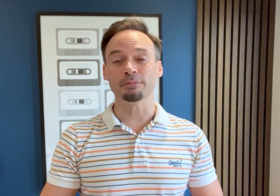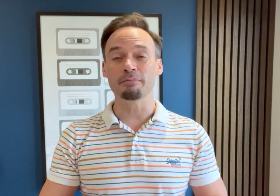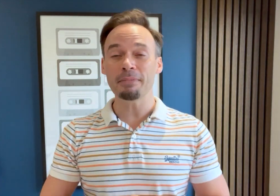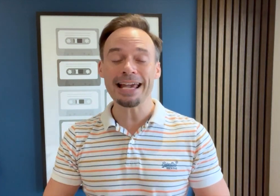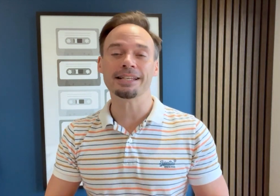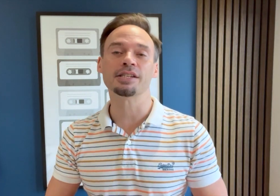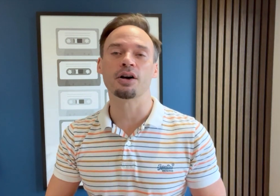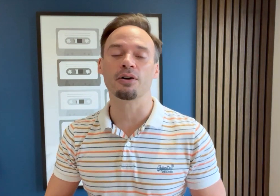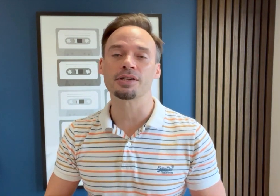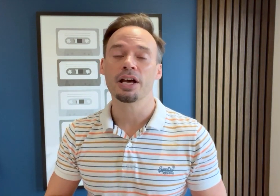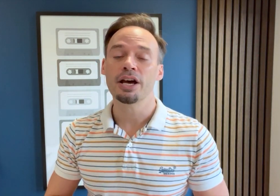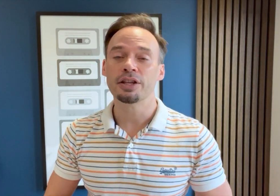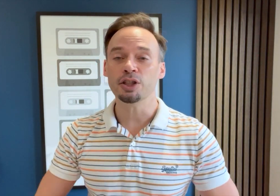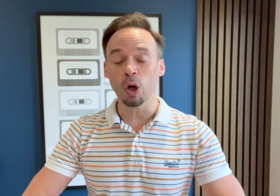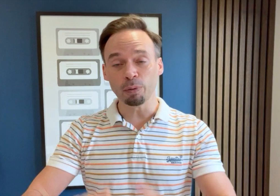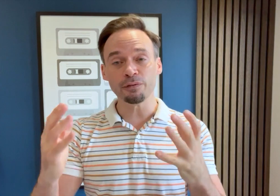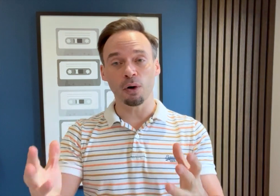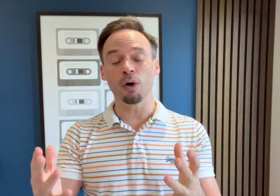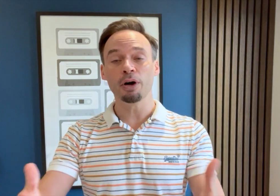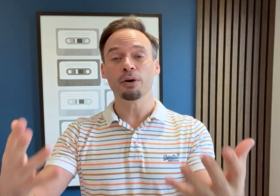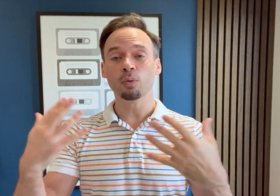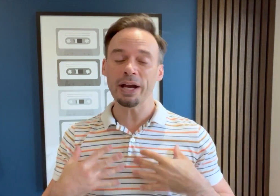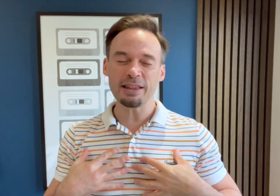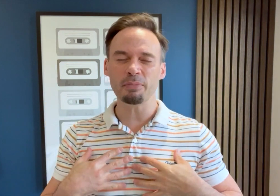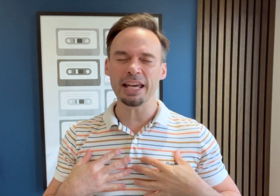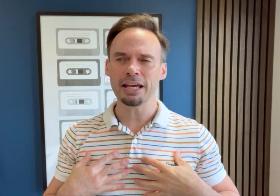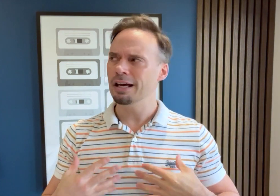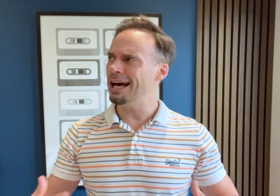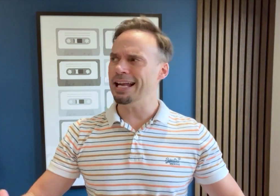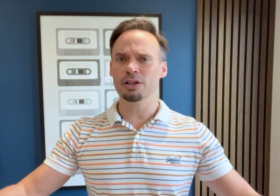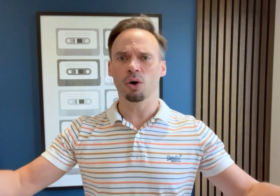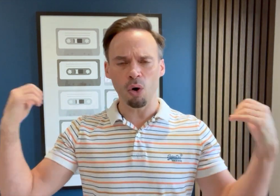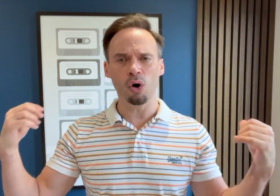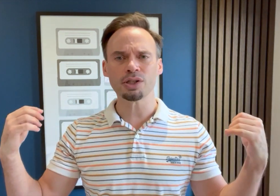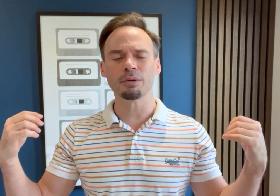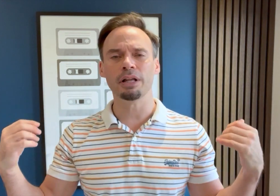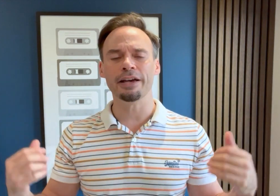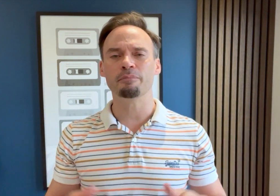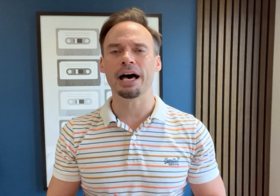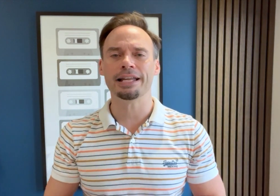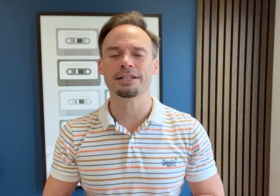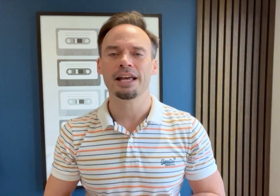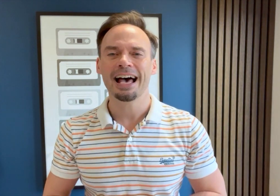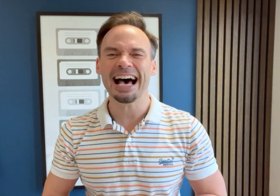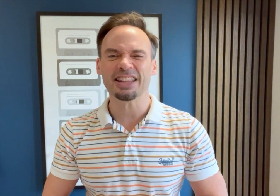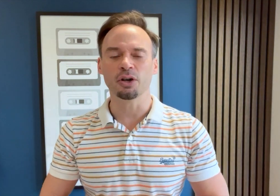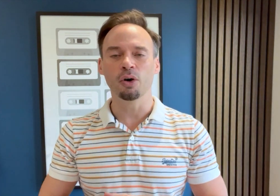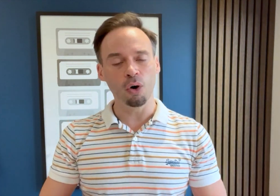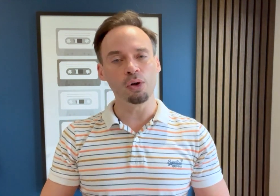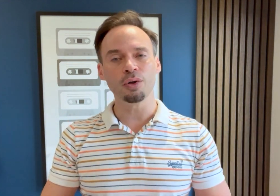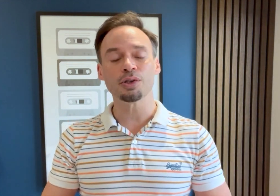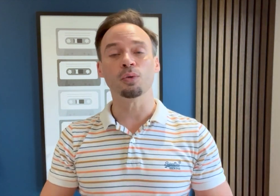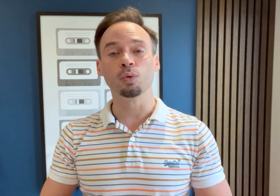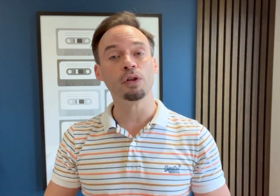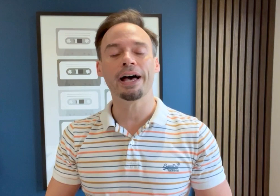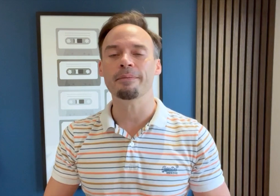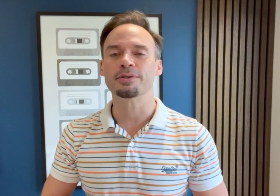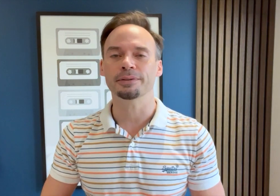amazing songs that you'll perform with me and an awesome live band at the halls wolverhampton